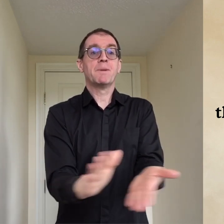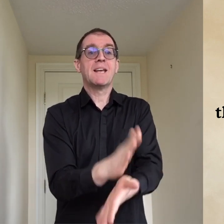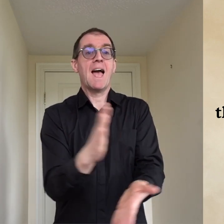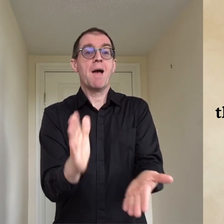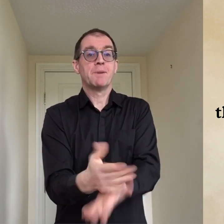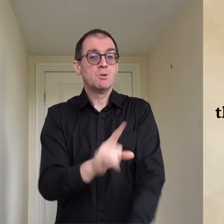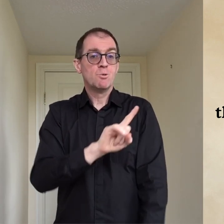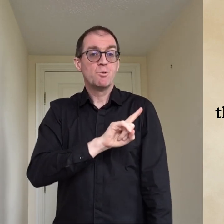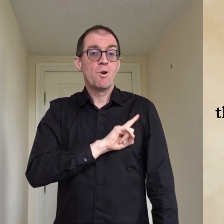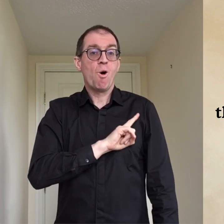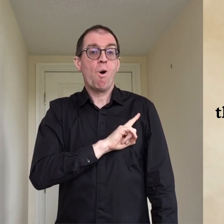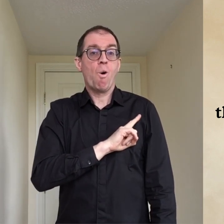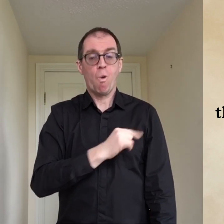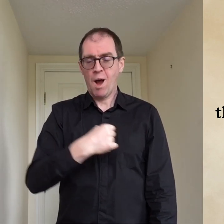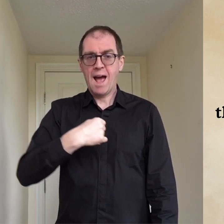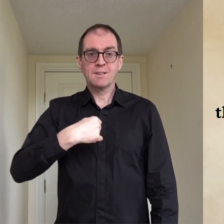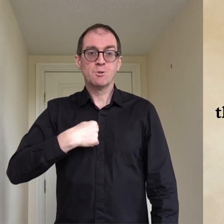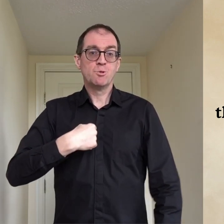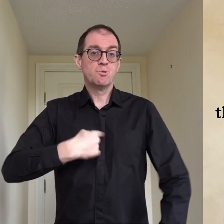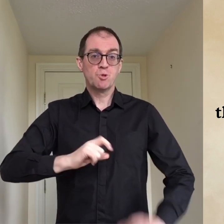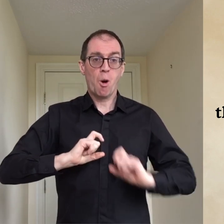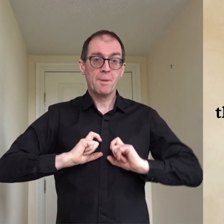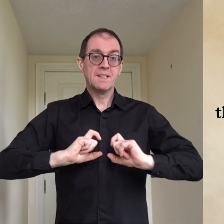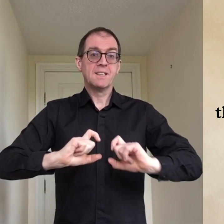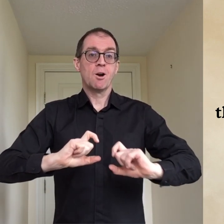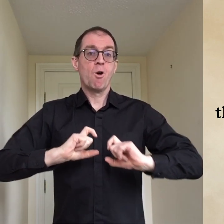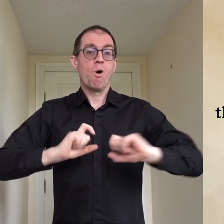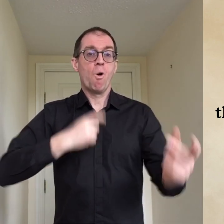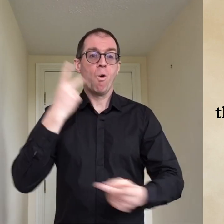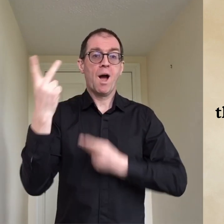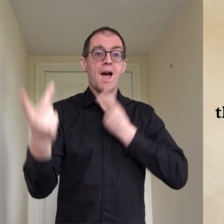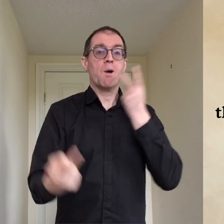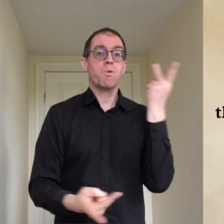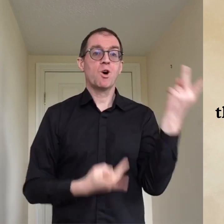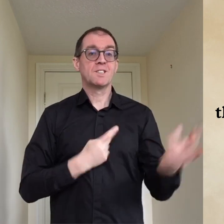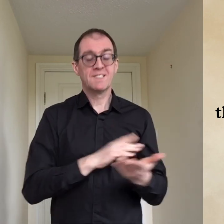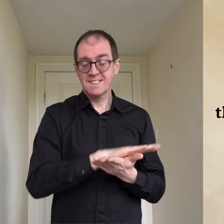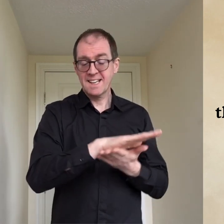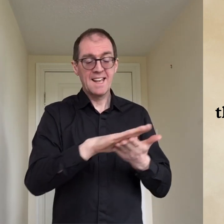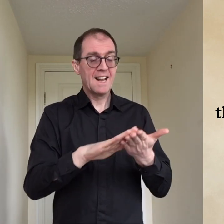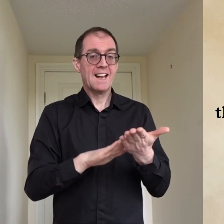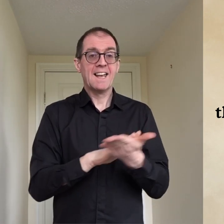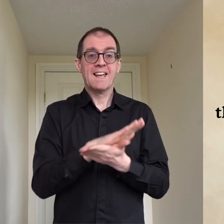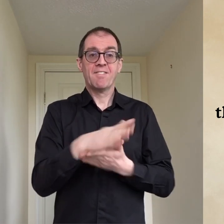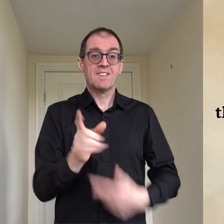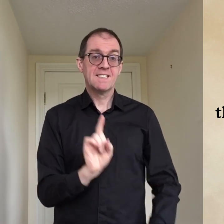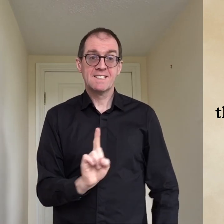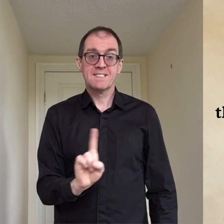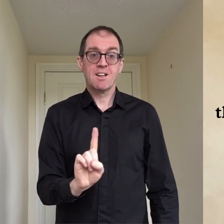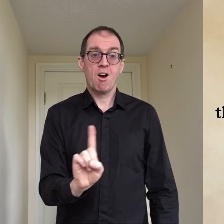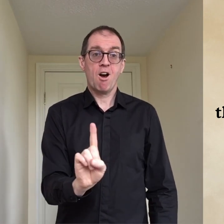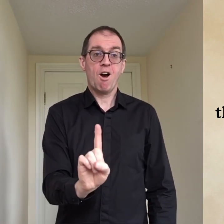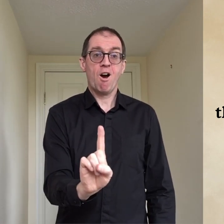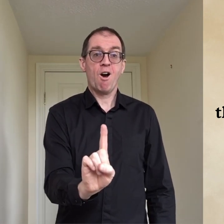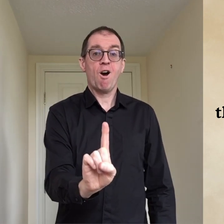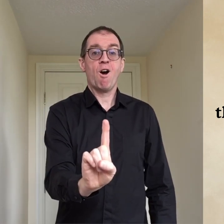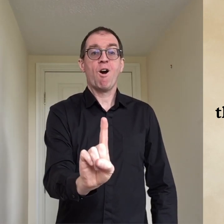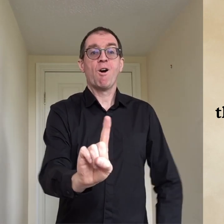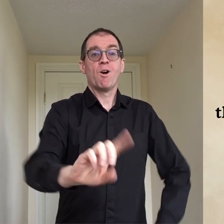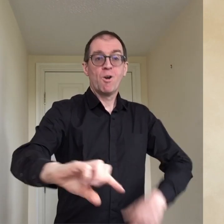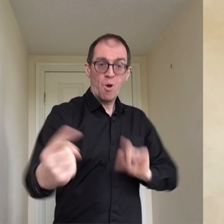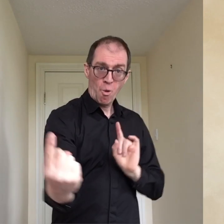They'll be happy to know that as you saw me go, I was singing this song.